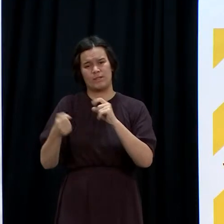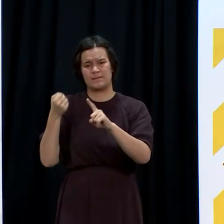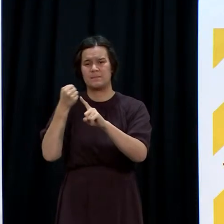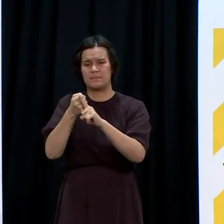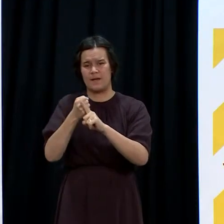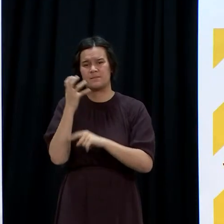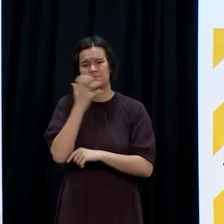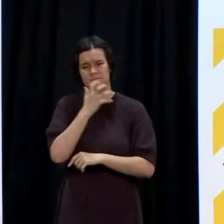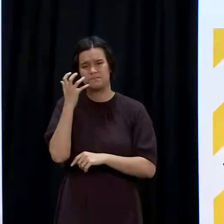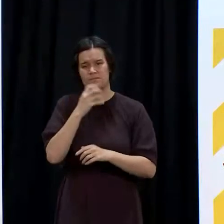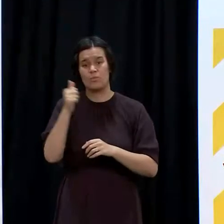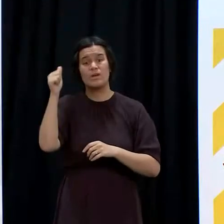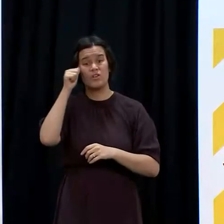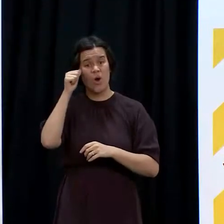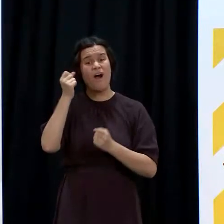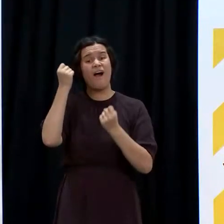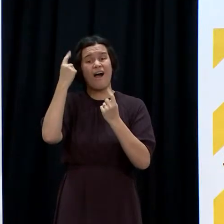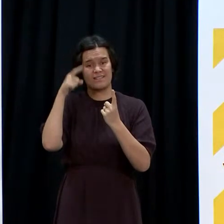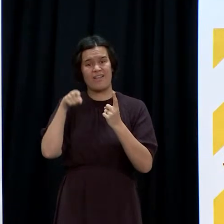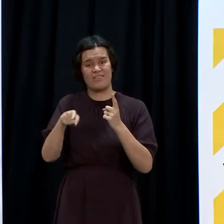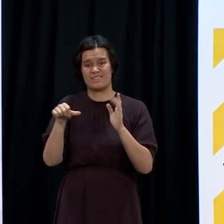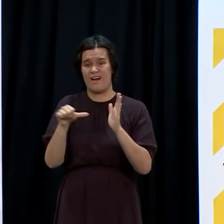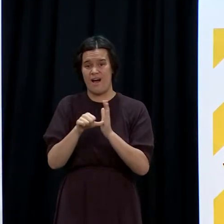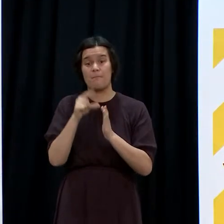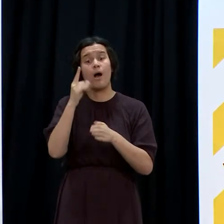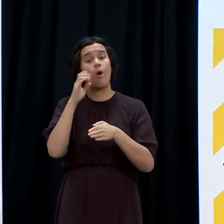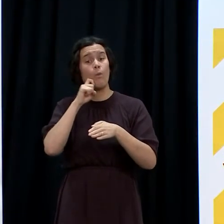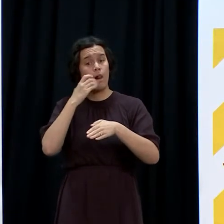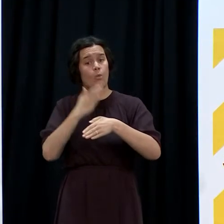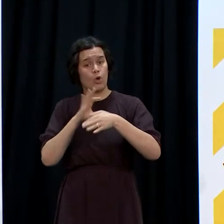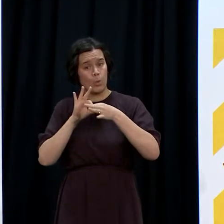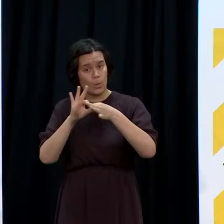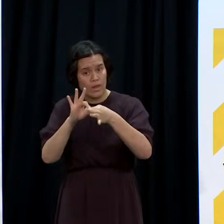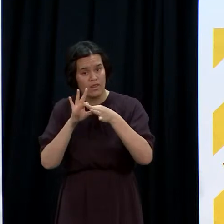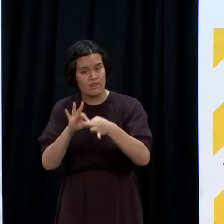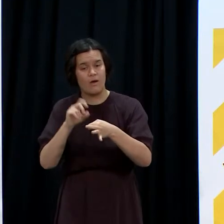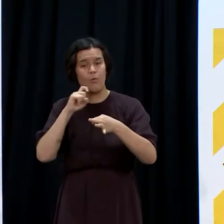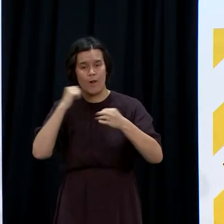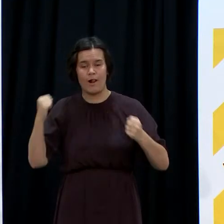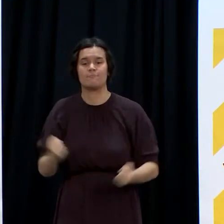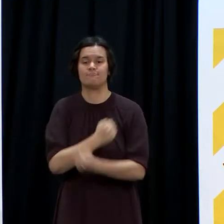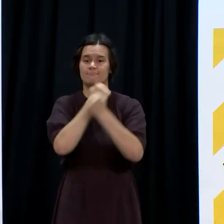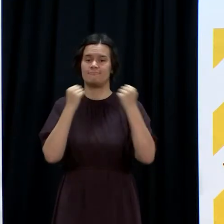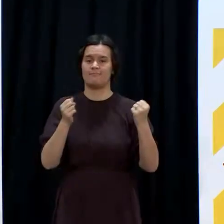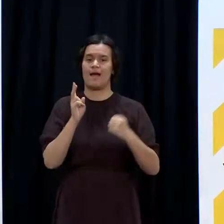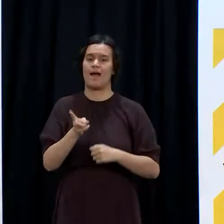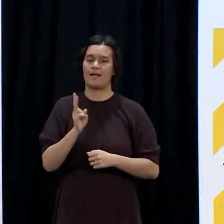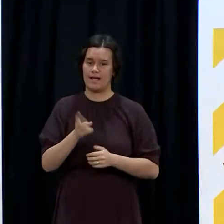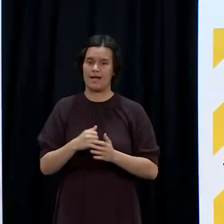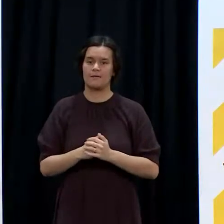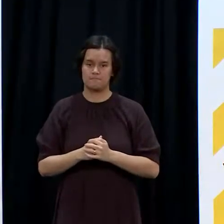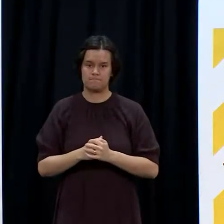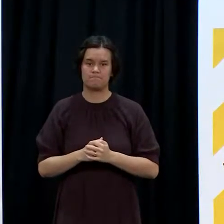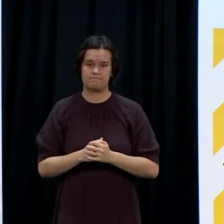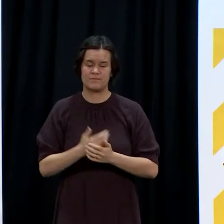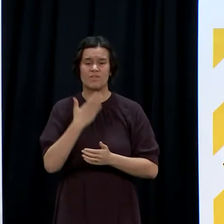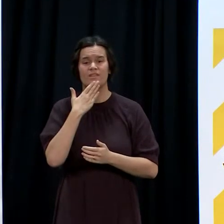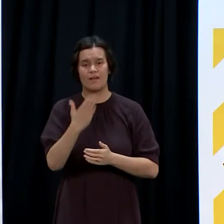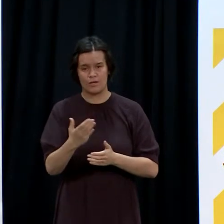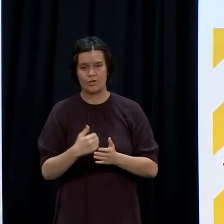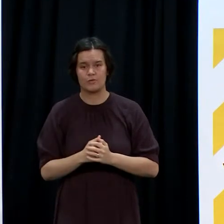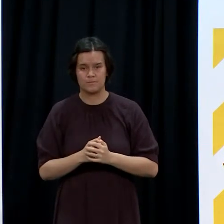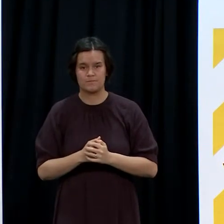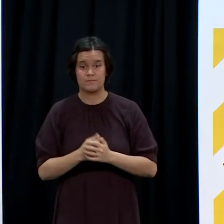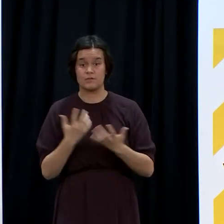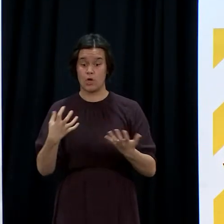hard going, but we will manage this outbreak together and come out the other side and rebound again. From the beginning of this pandemic, the